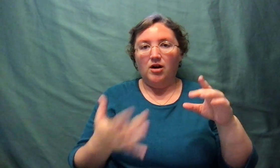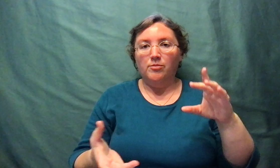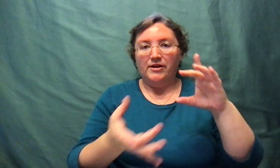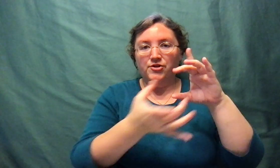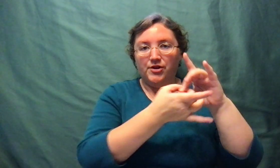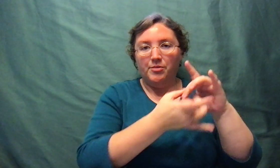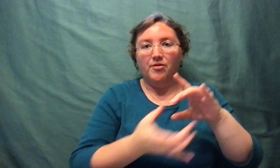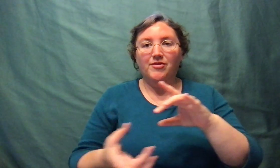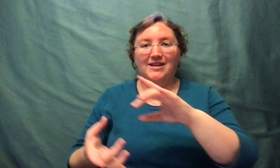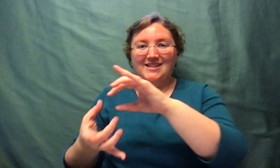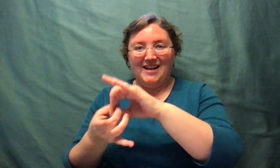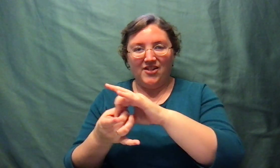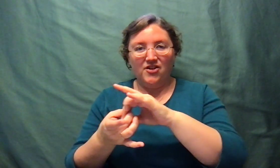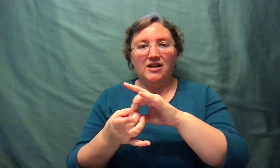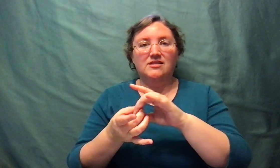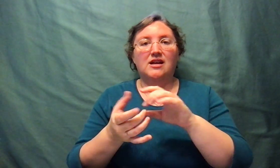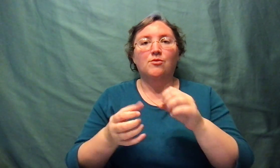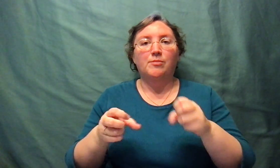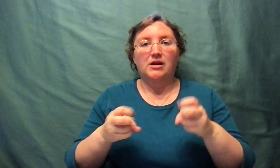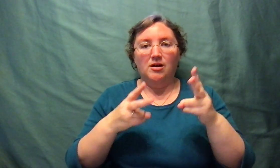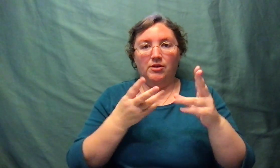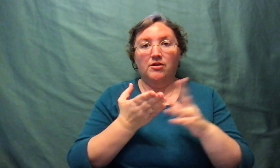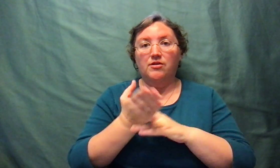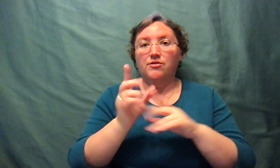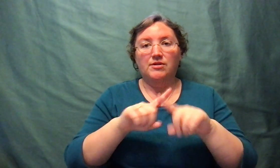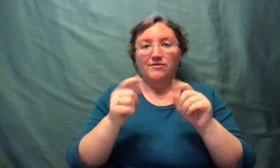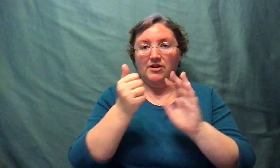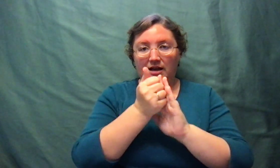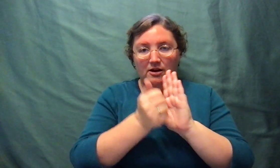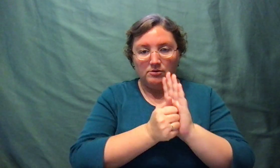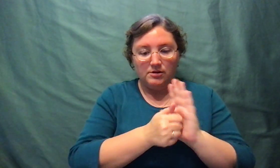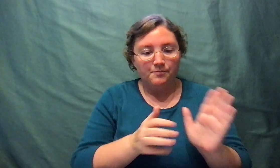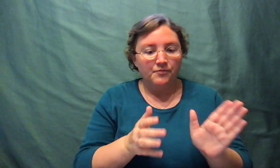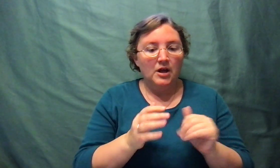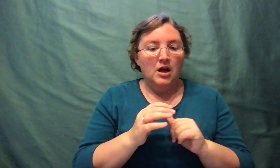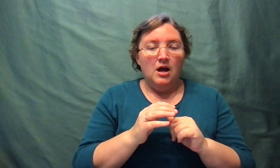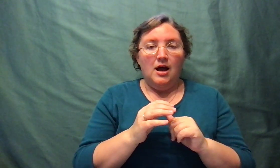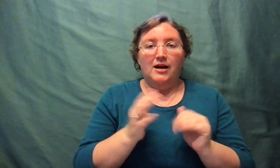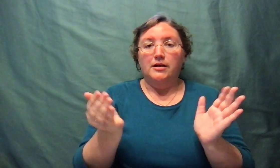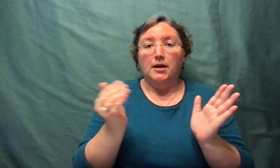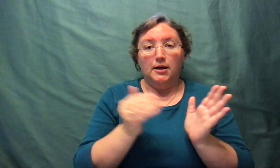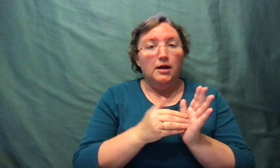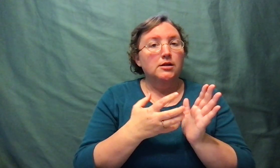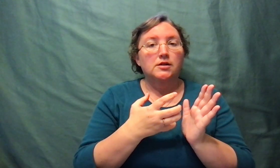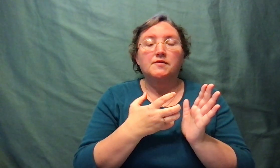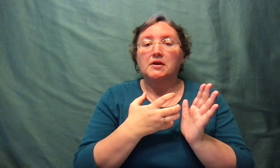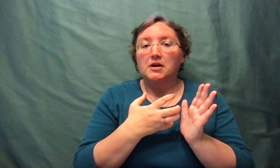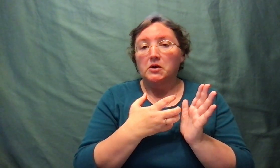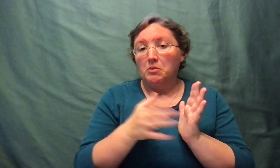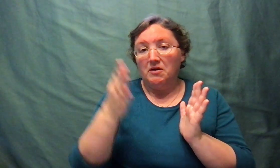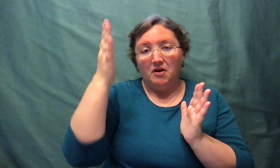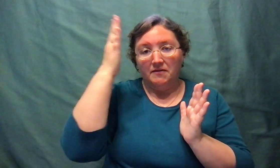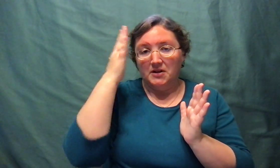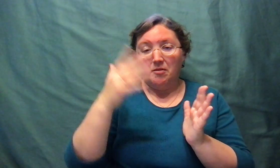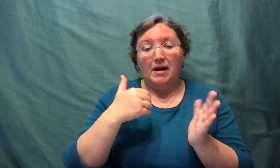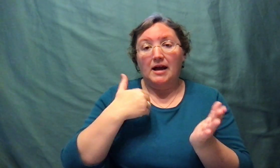make sure they're both linked together as they will be uploaded through different accounts. And again, this is very rough off the top of my head. I